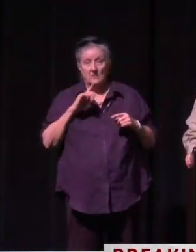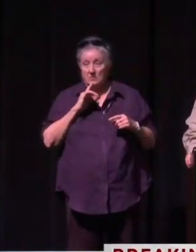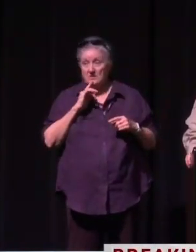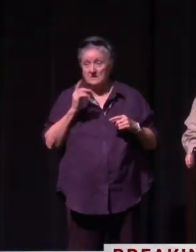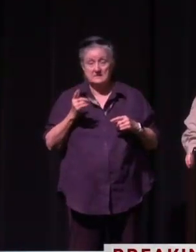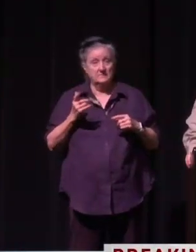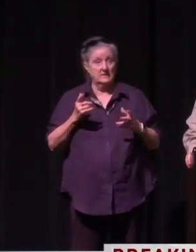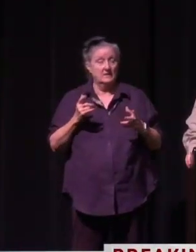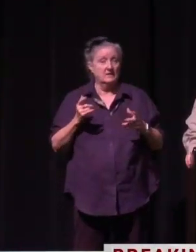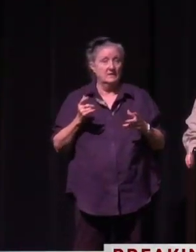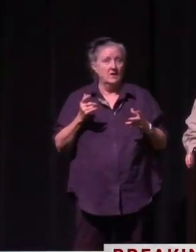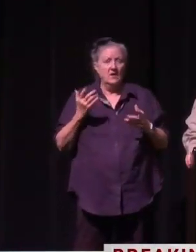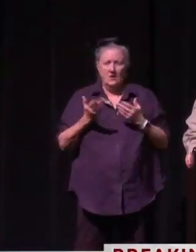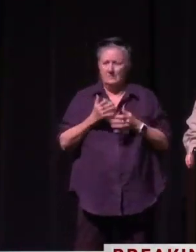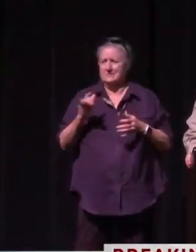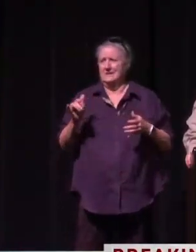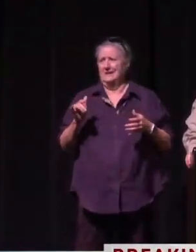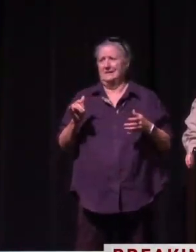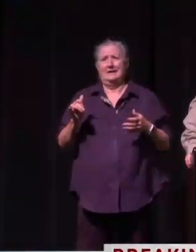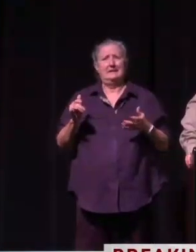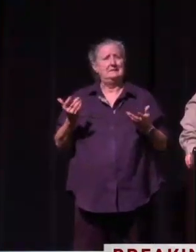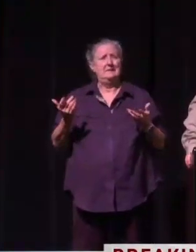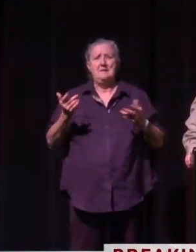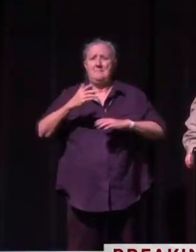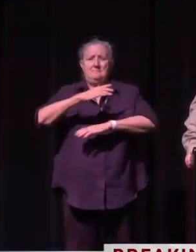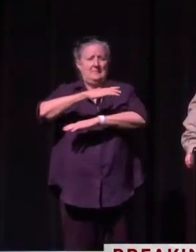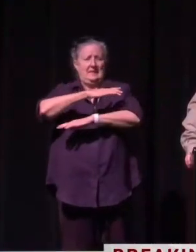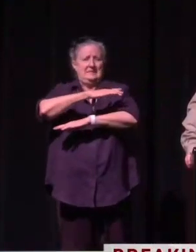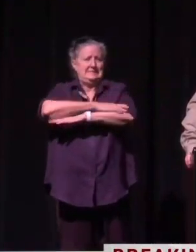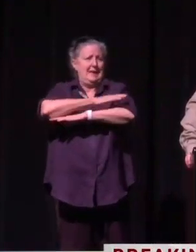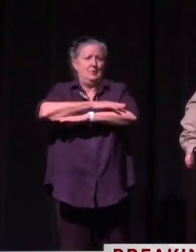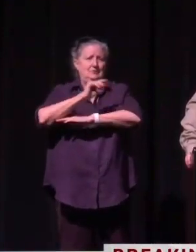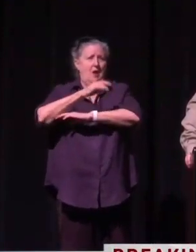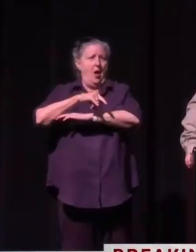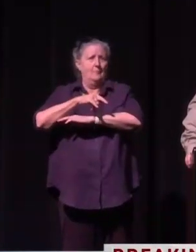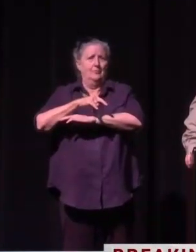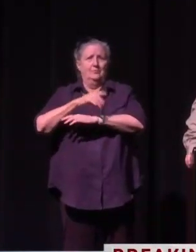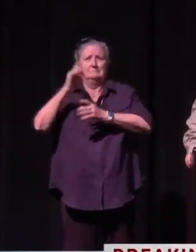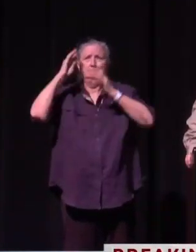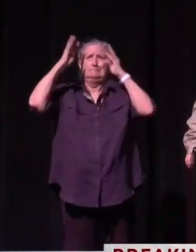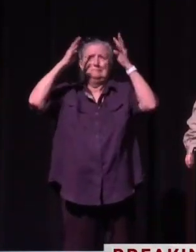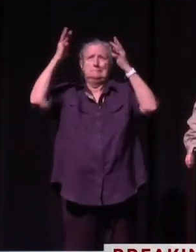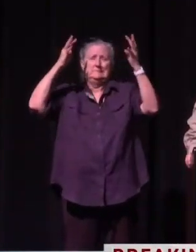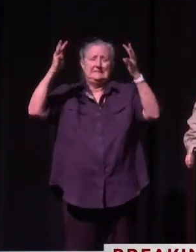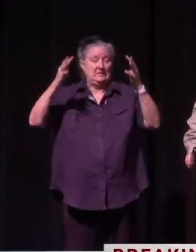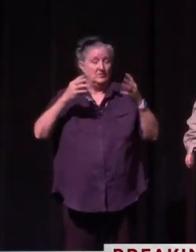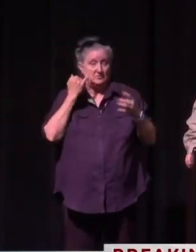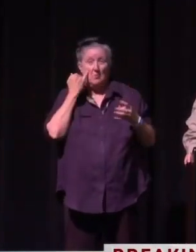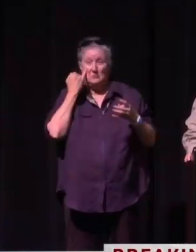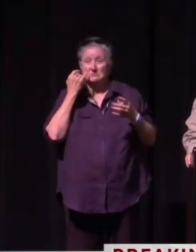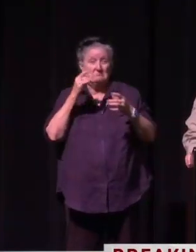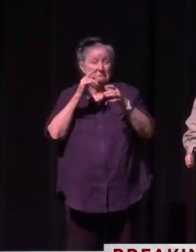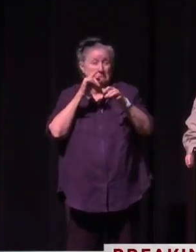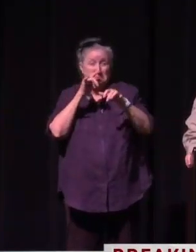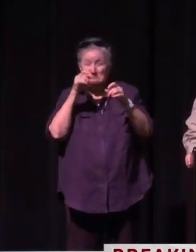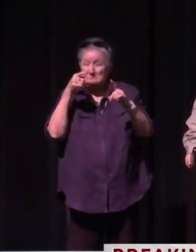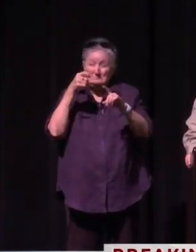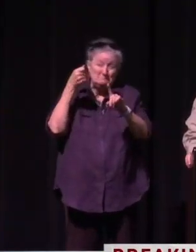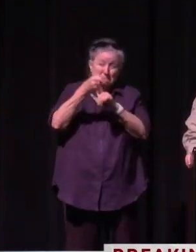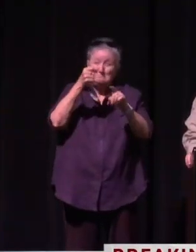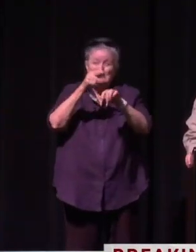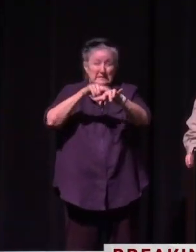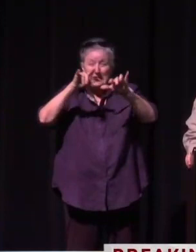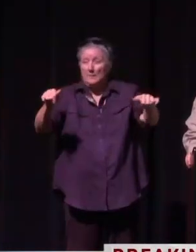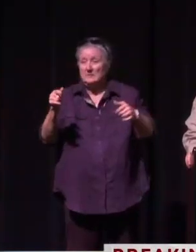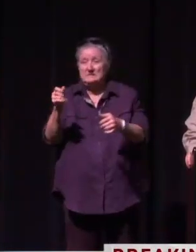really something that you, almost like a tabletop scenario that you would think would all these things happen at once, and sure enough they did today. But I'm